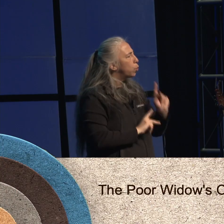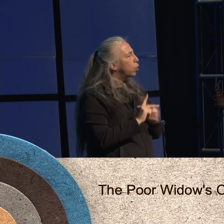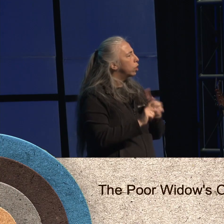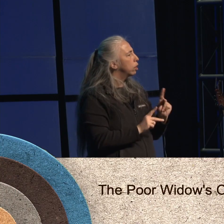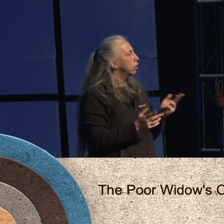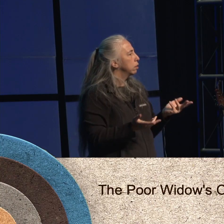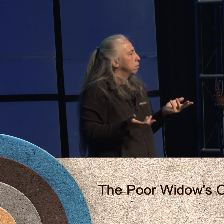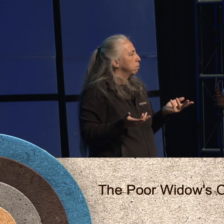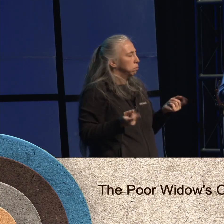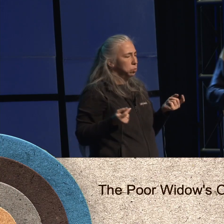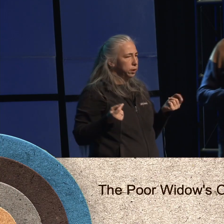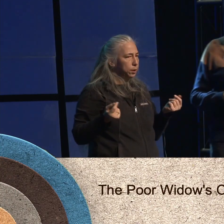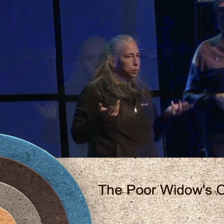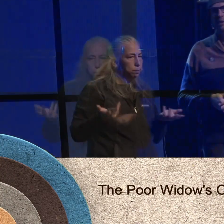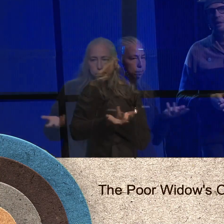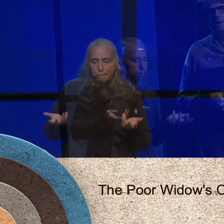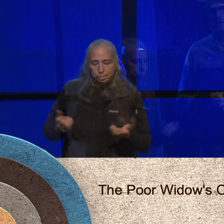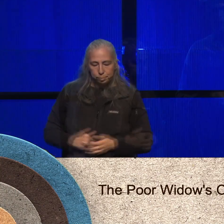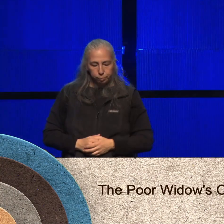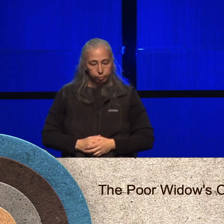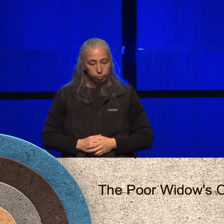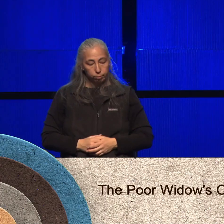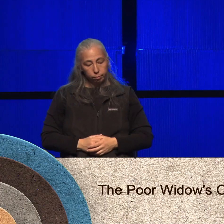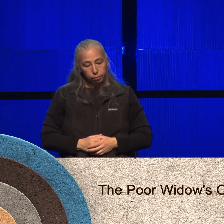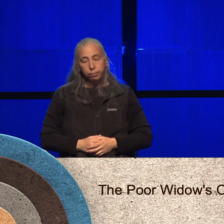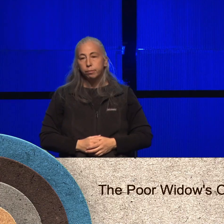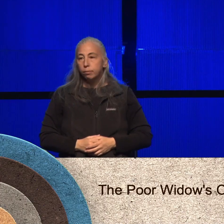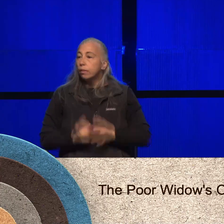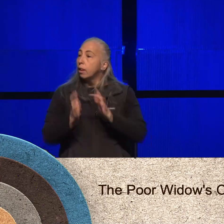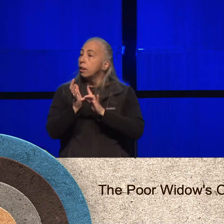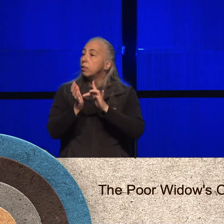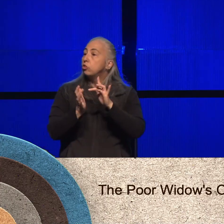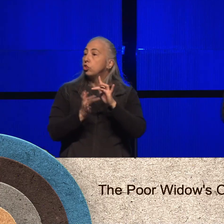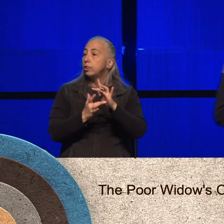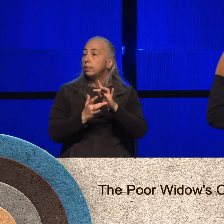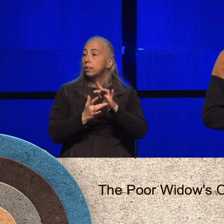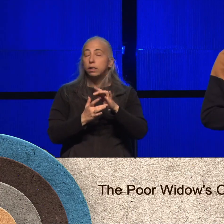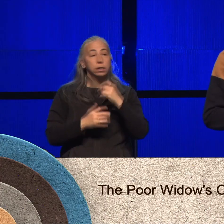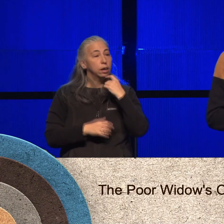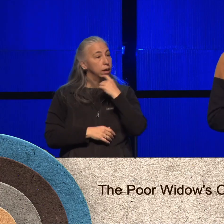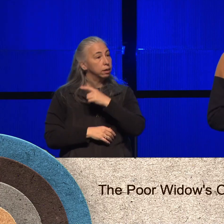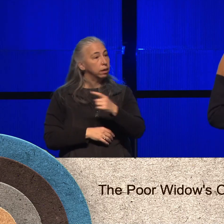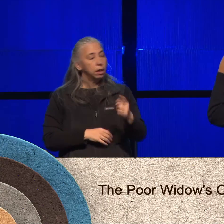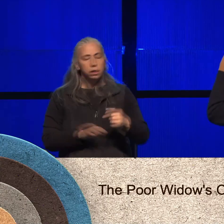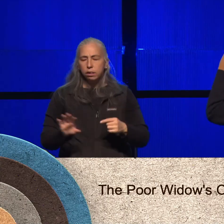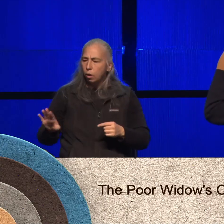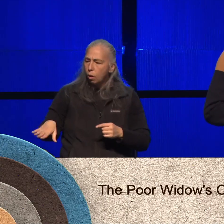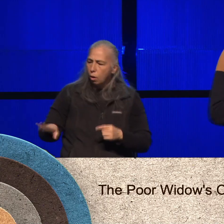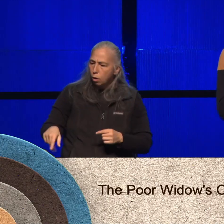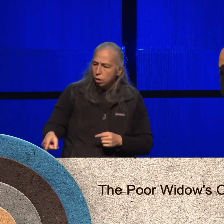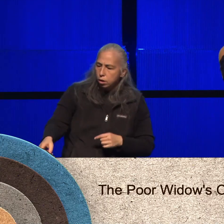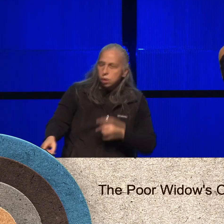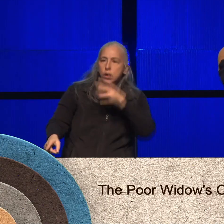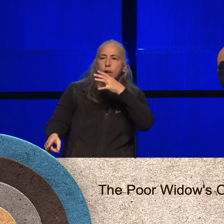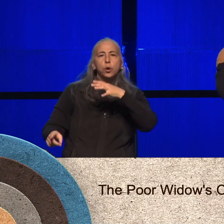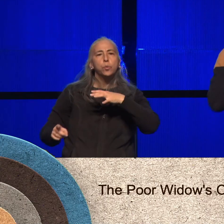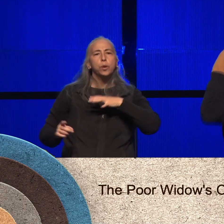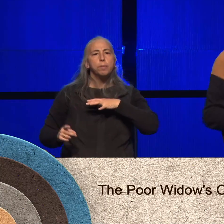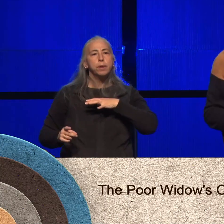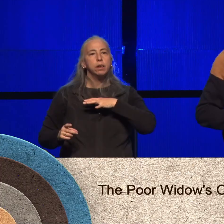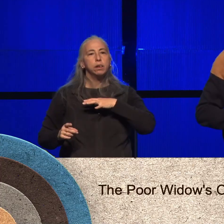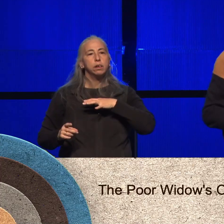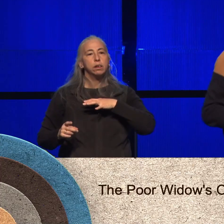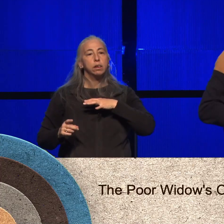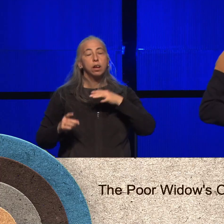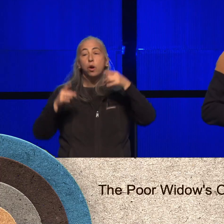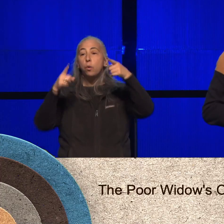What does he do? Well, he says, look, there's this woman. And I don't know what happened to the back